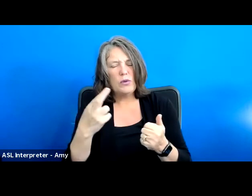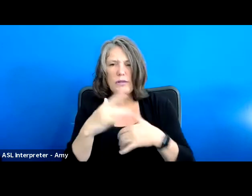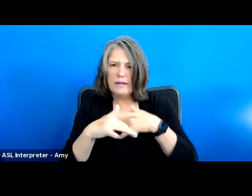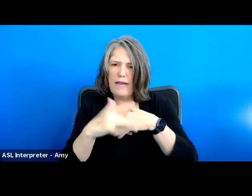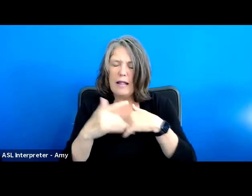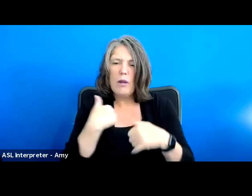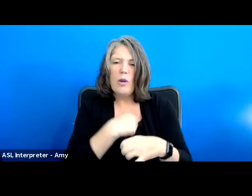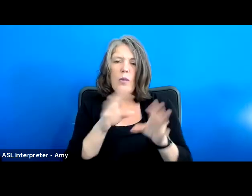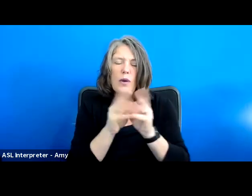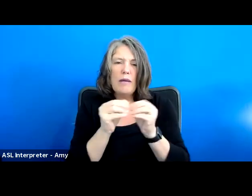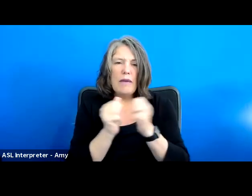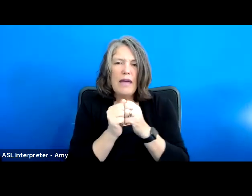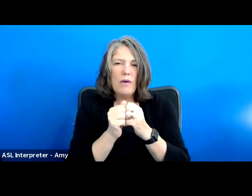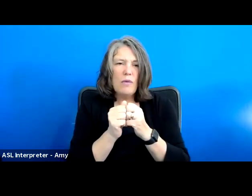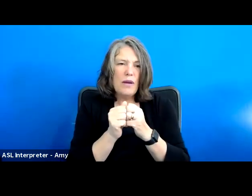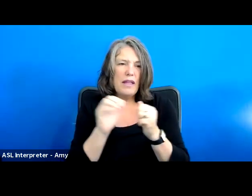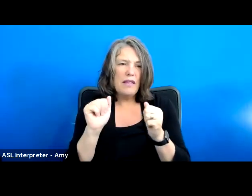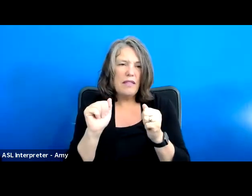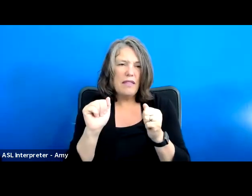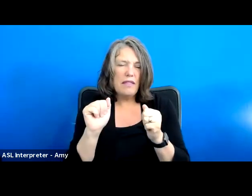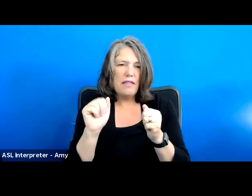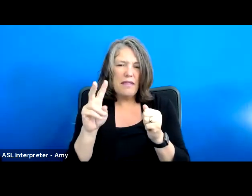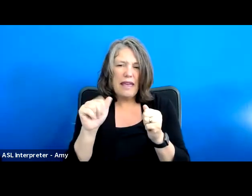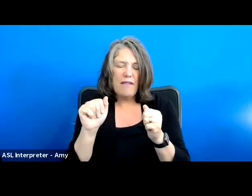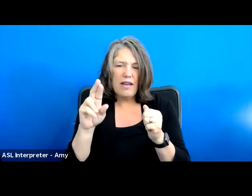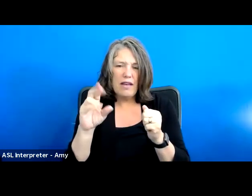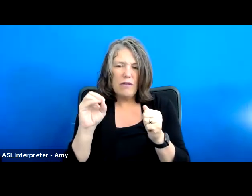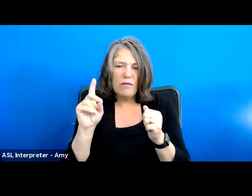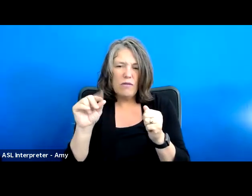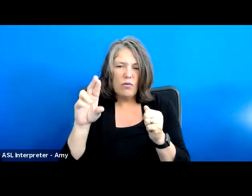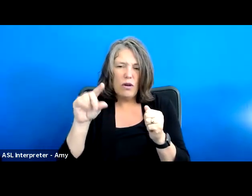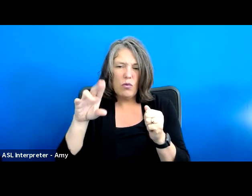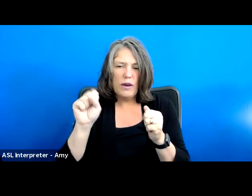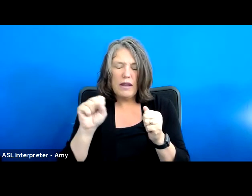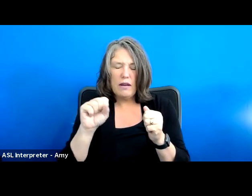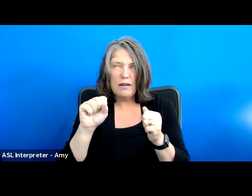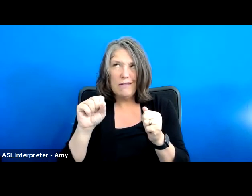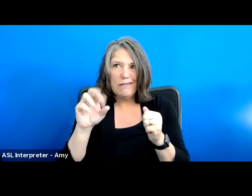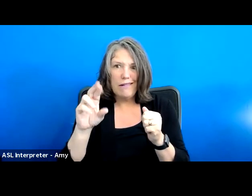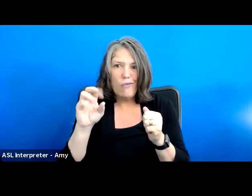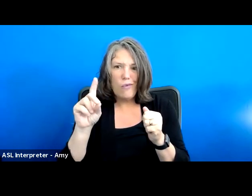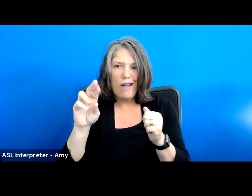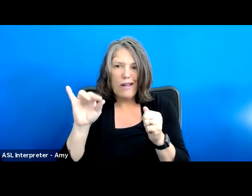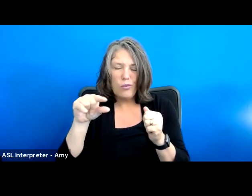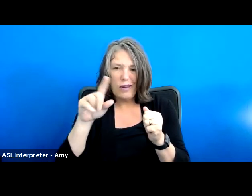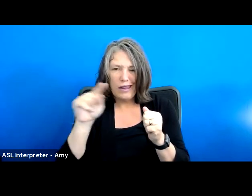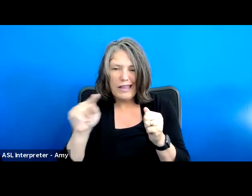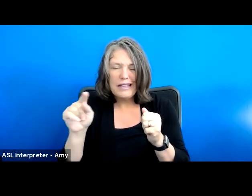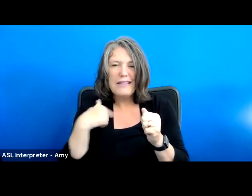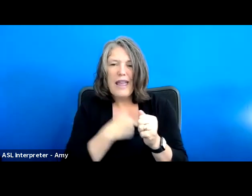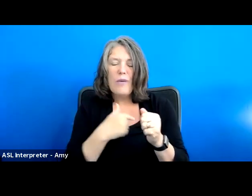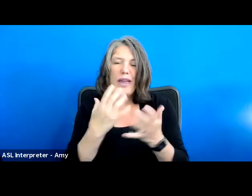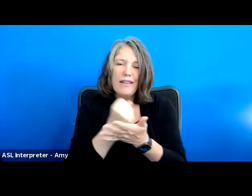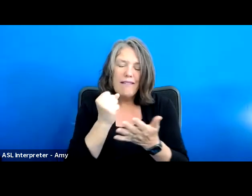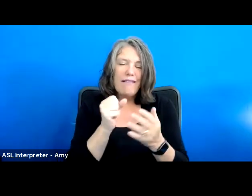We met with Ava Rodriguez, who is over the Latinx American Association, and we had lunch with